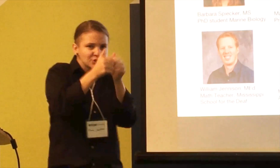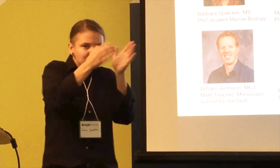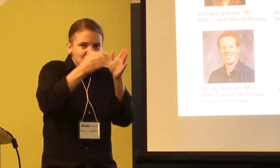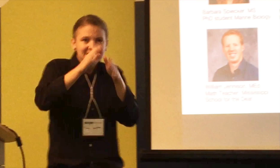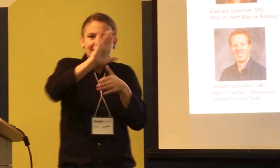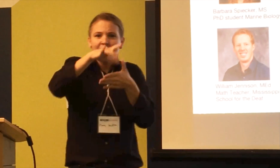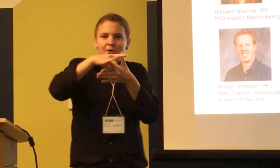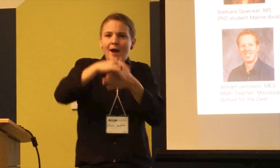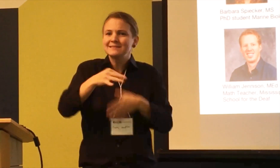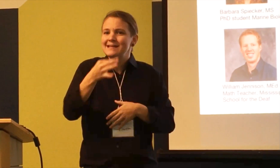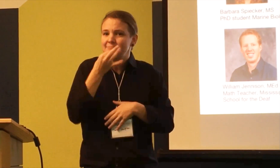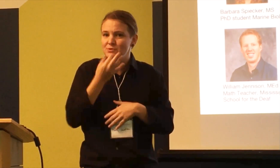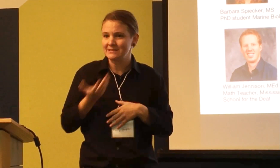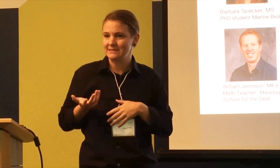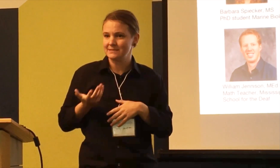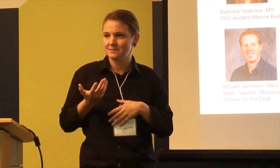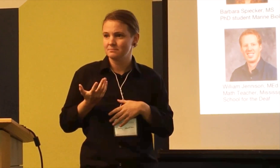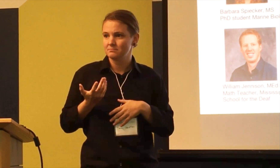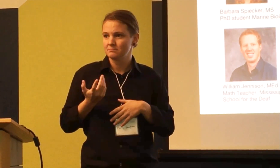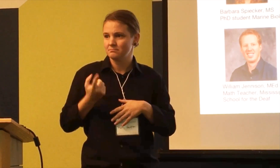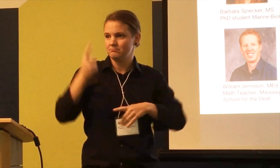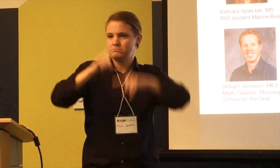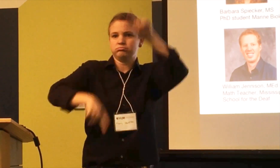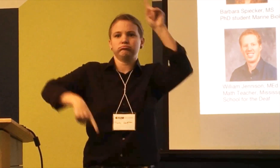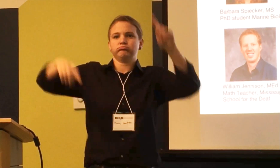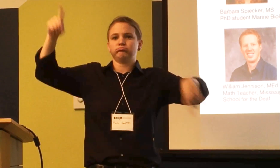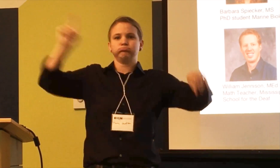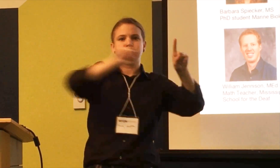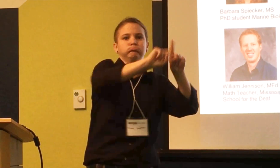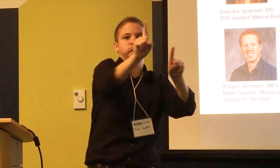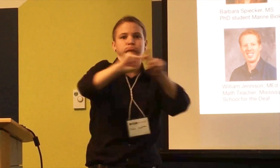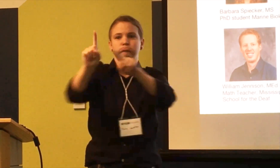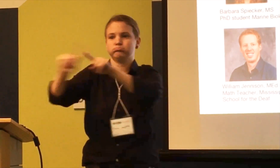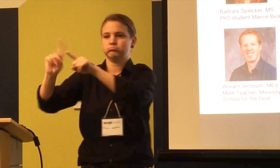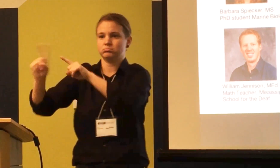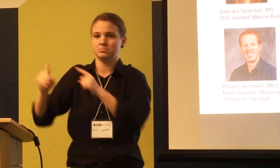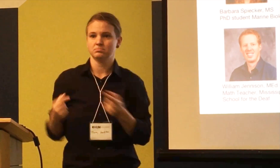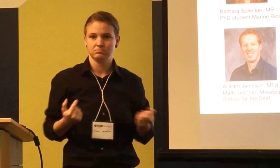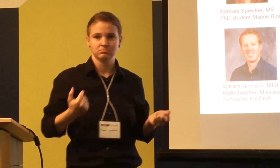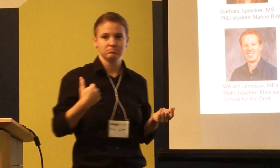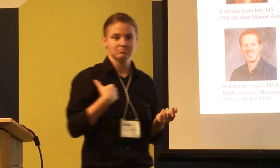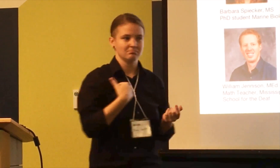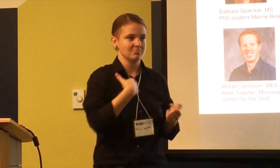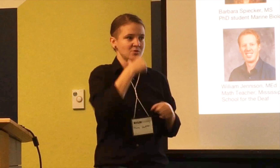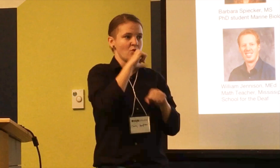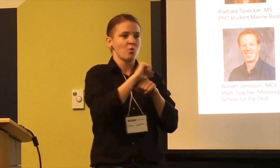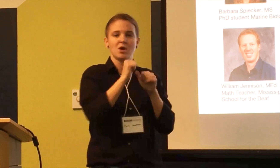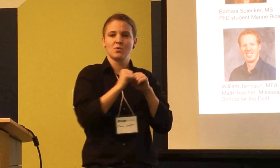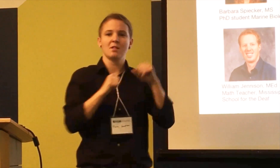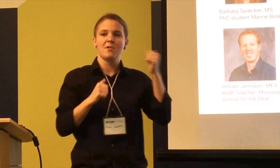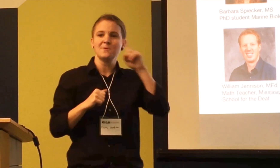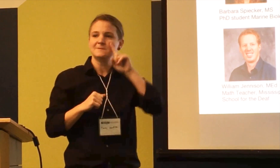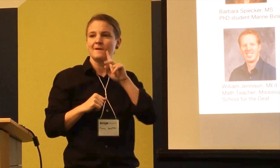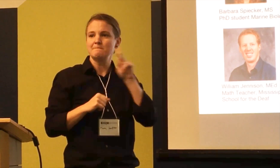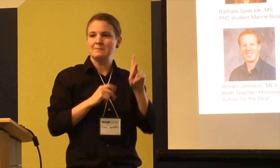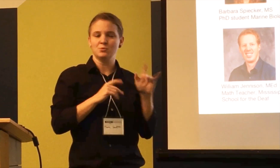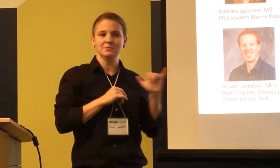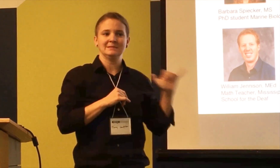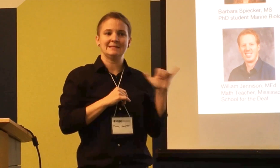And not only that, when you look at the content expertise, you'll see that it's kind of all over the map. So I'm not